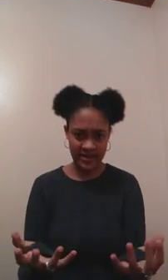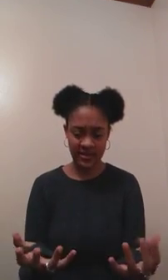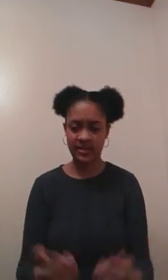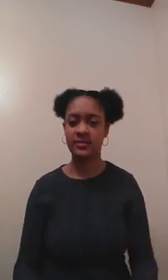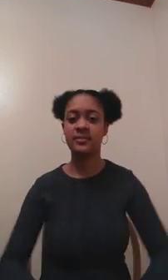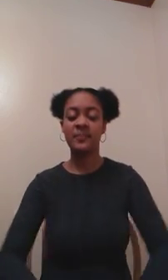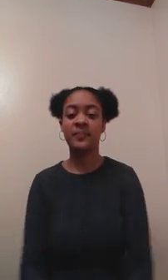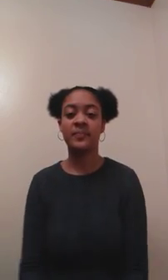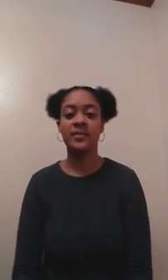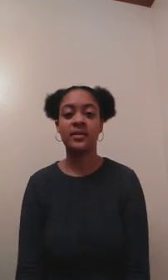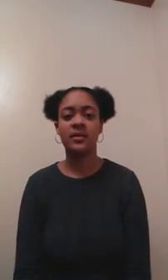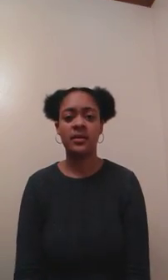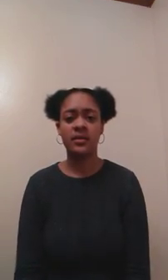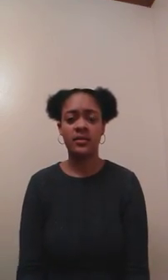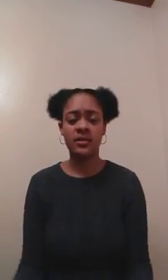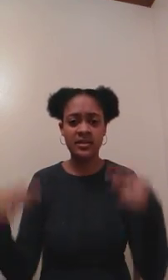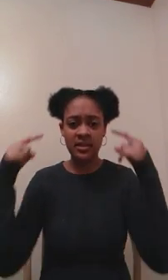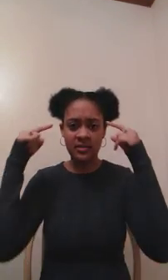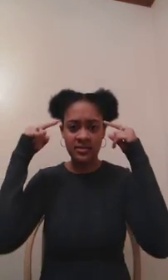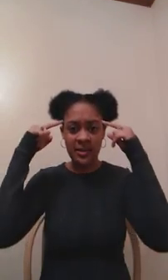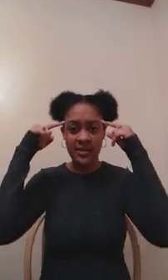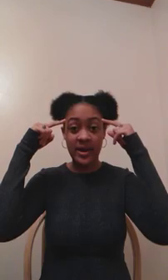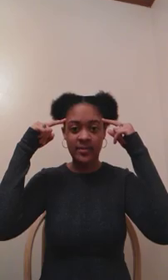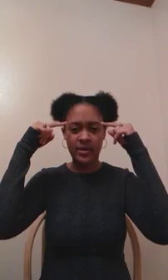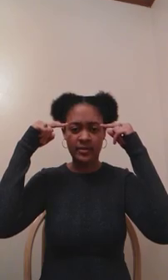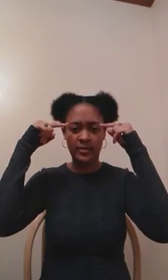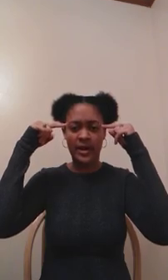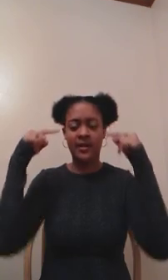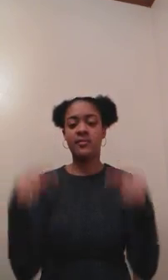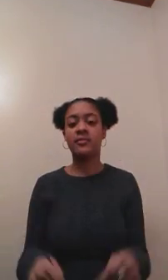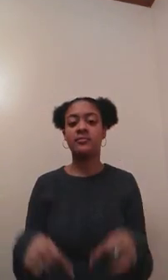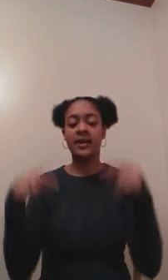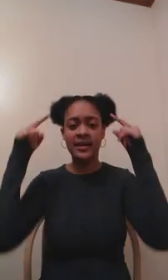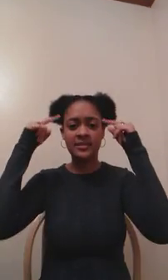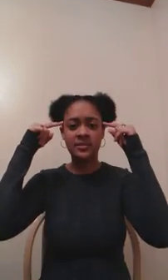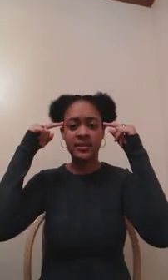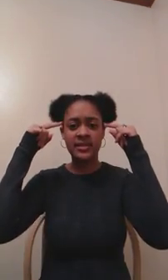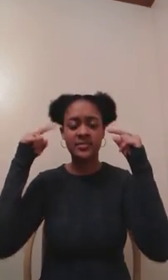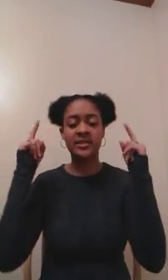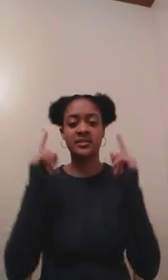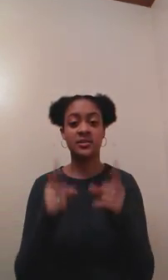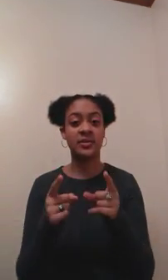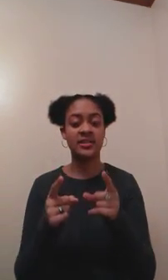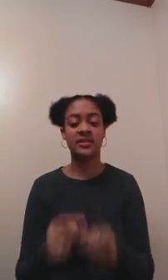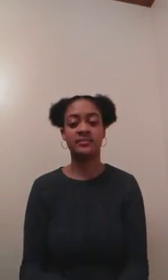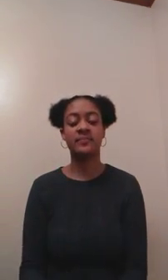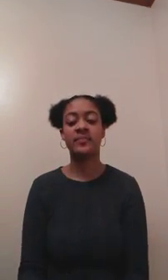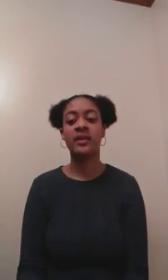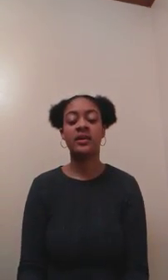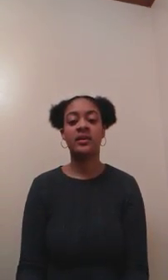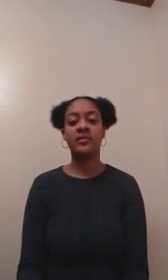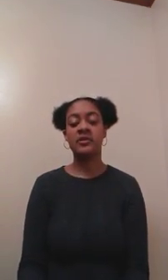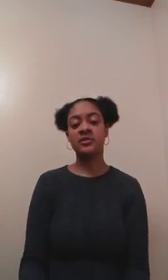what? Notice also that my eyebrows go down when I ask this question because it's a question. There's